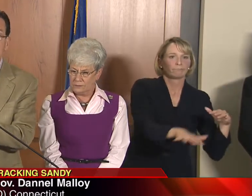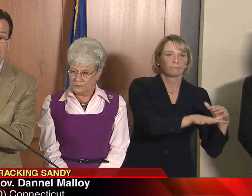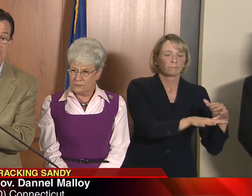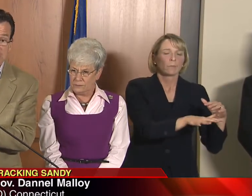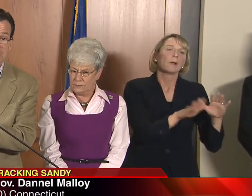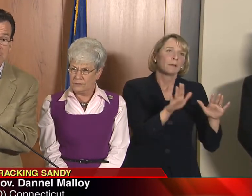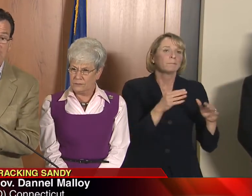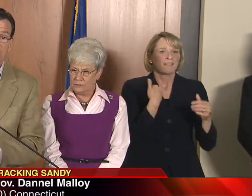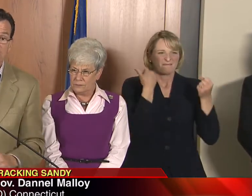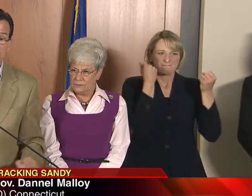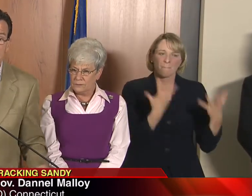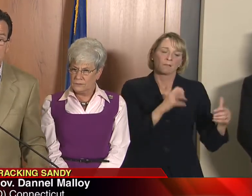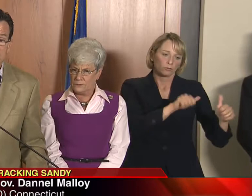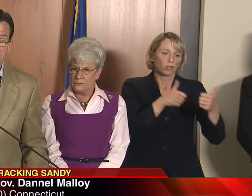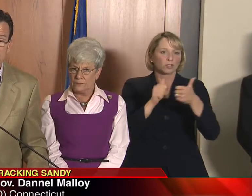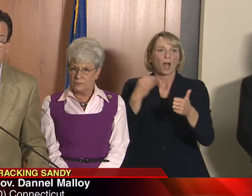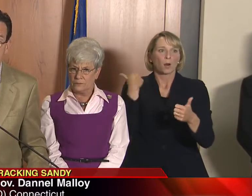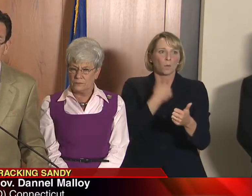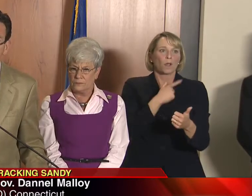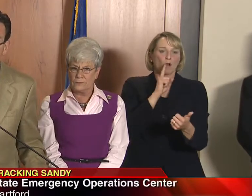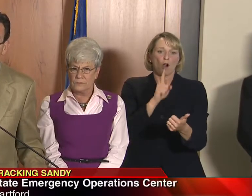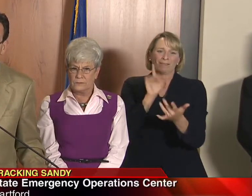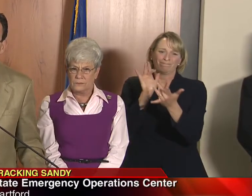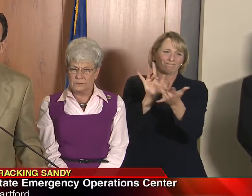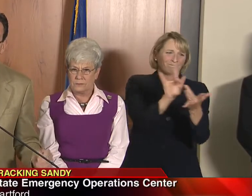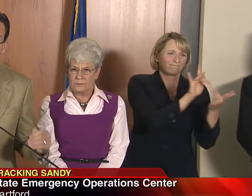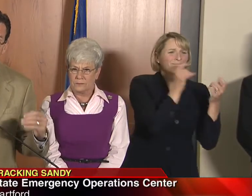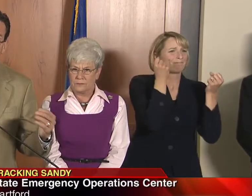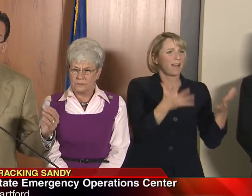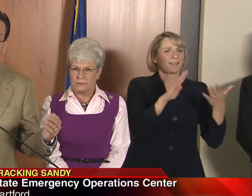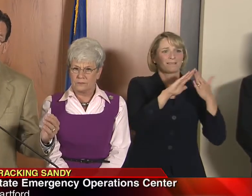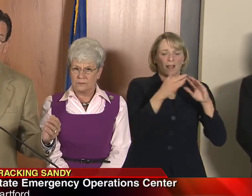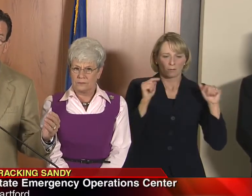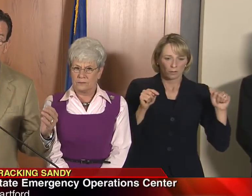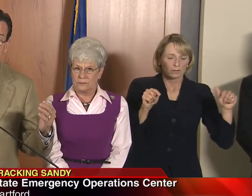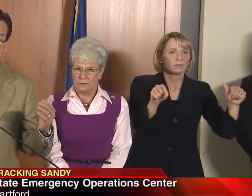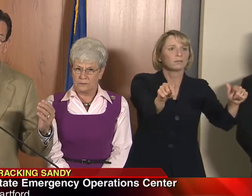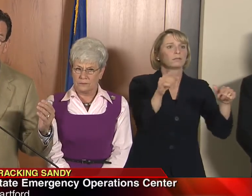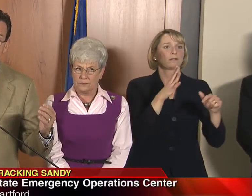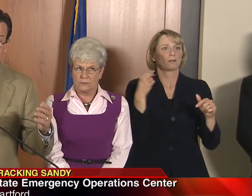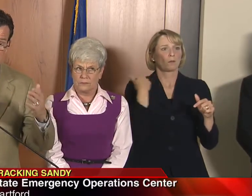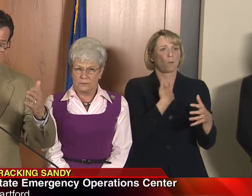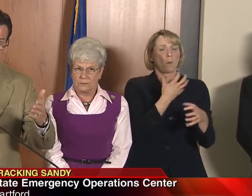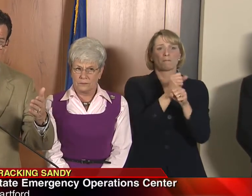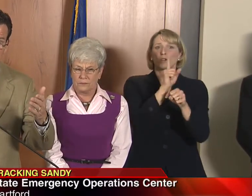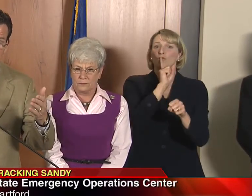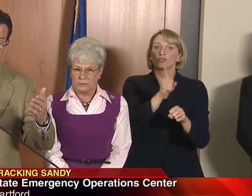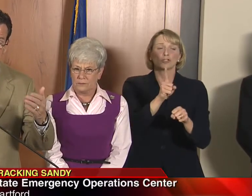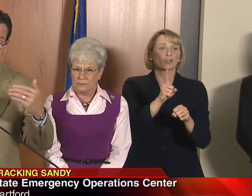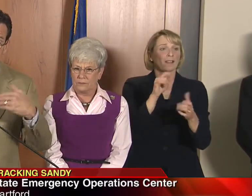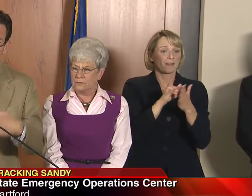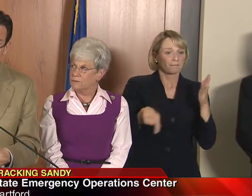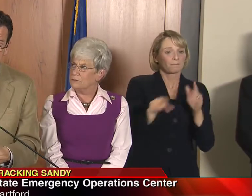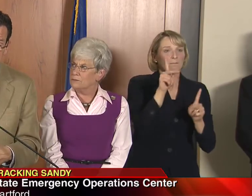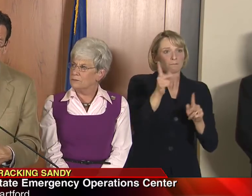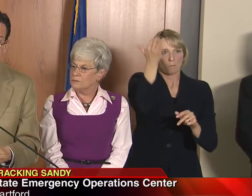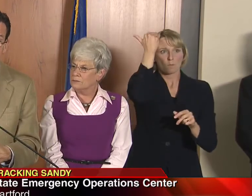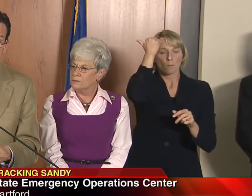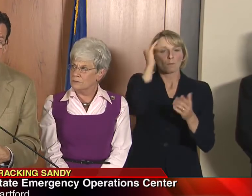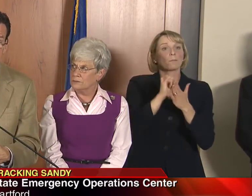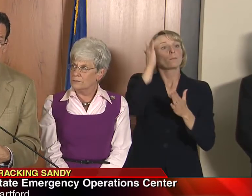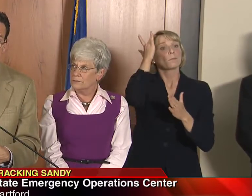well, there are challenges, and we're reaching out, I suppose, is what I'm trying to say. And we want to make sure that people are aware of it. That's why